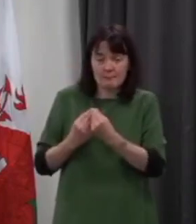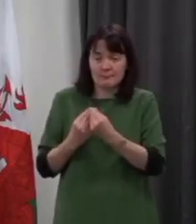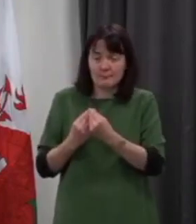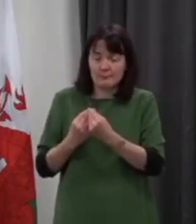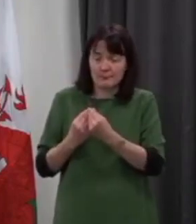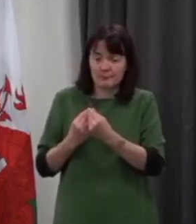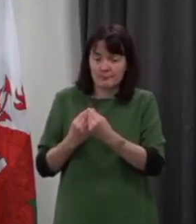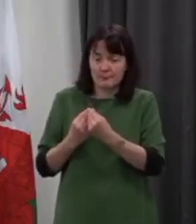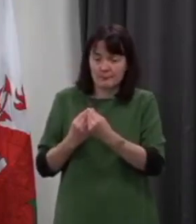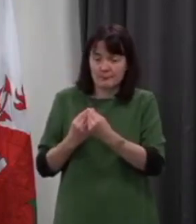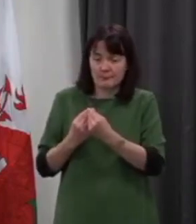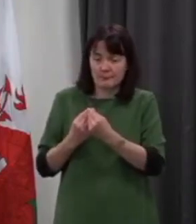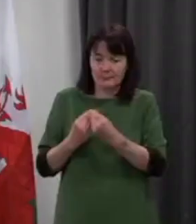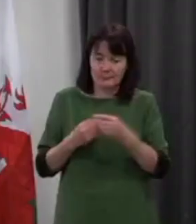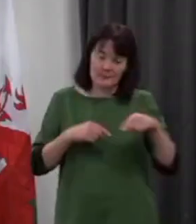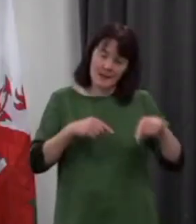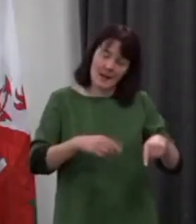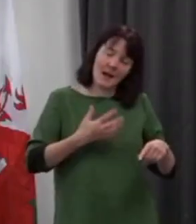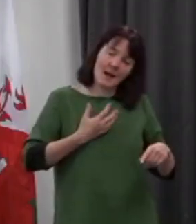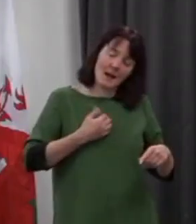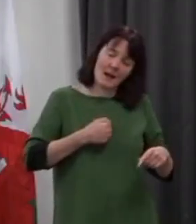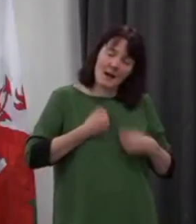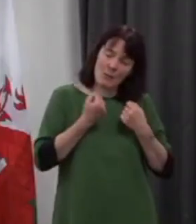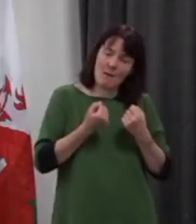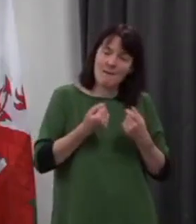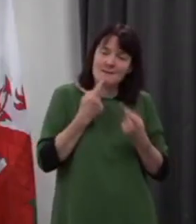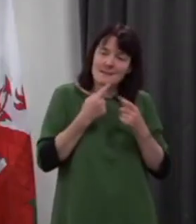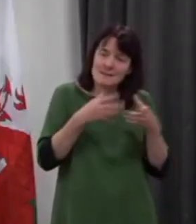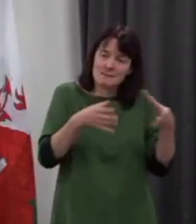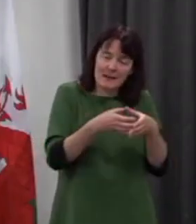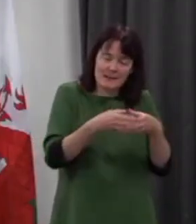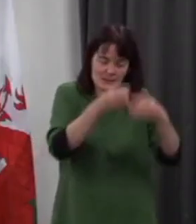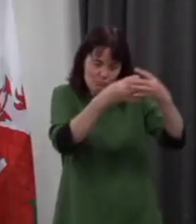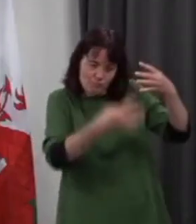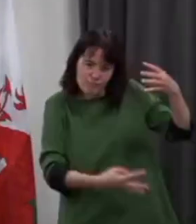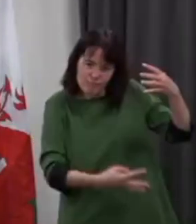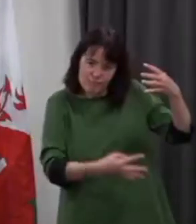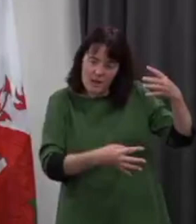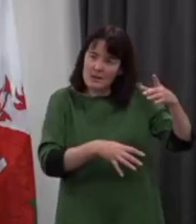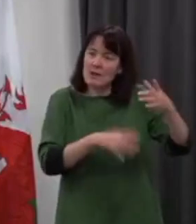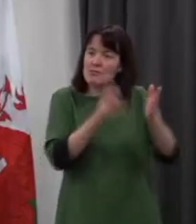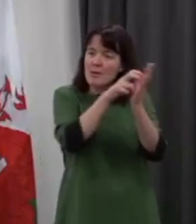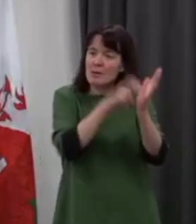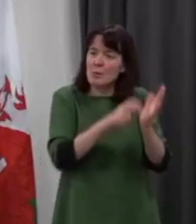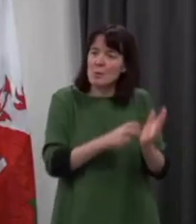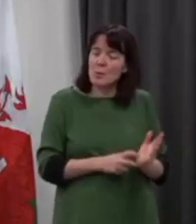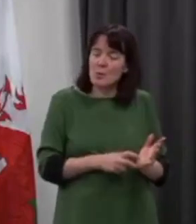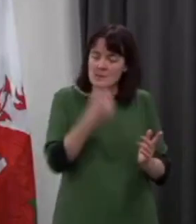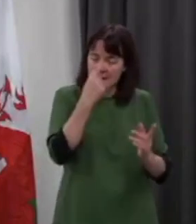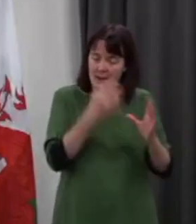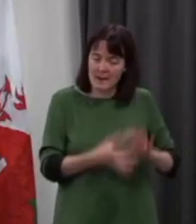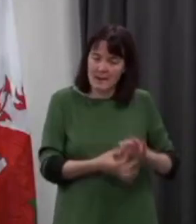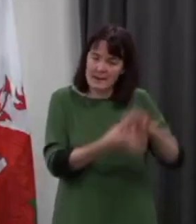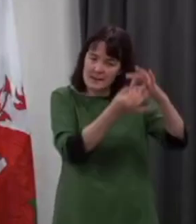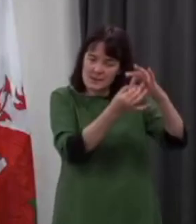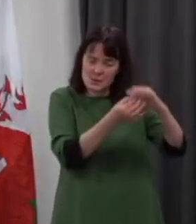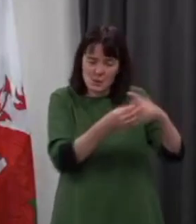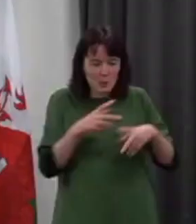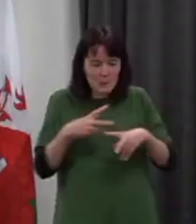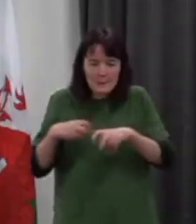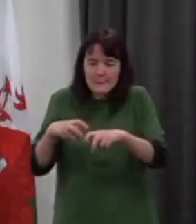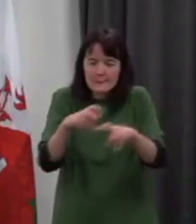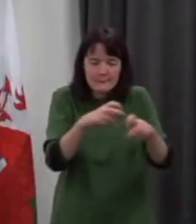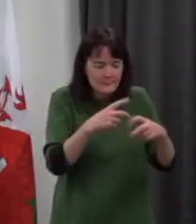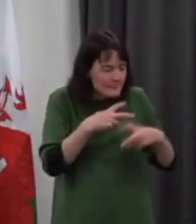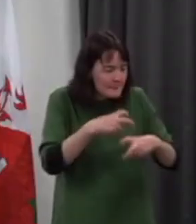SAIL anonymous data bank that we have to link up different records and what that means for the spread of coronavirus, but also the rate at